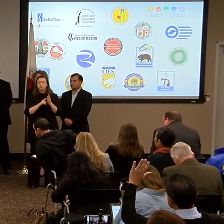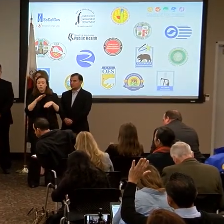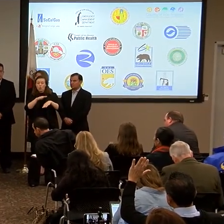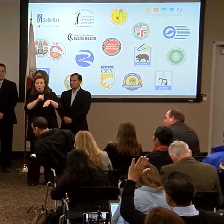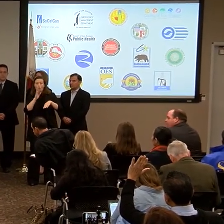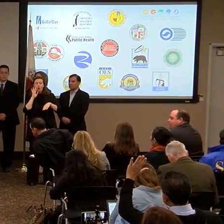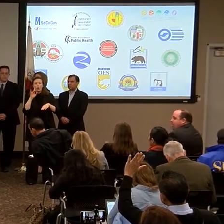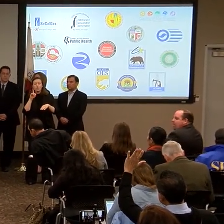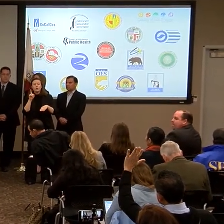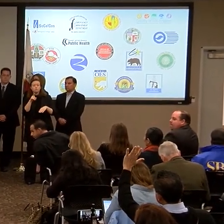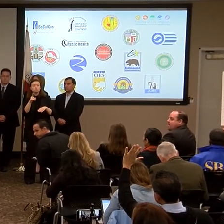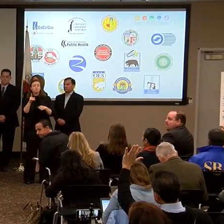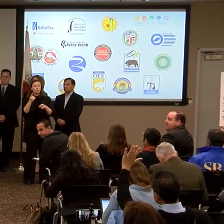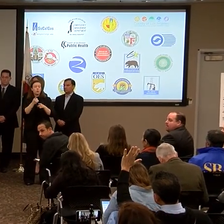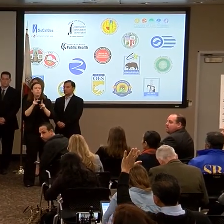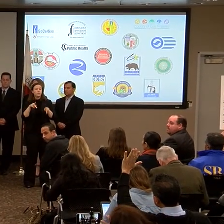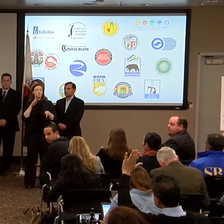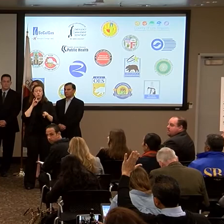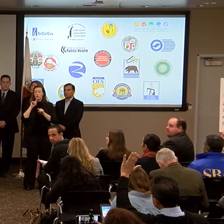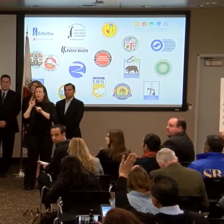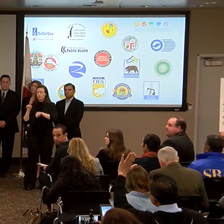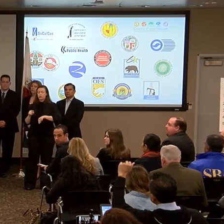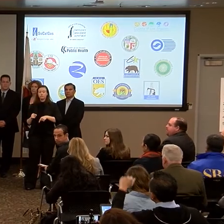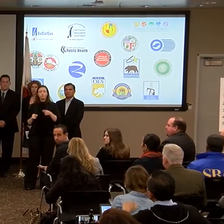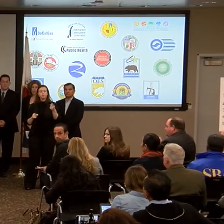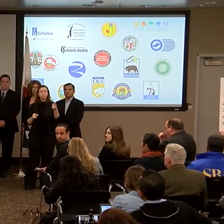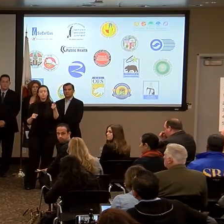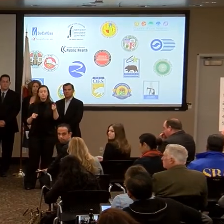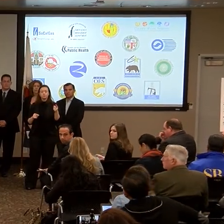we'll get to the right person for the answer. Sir.